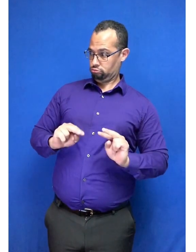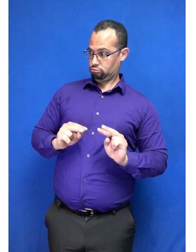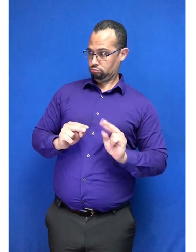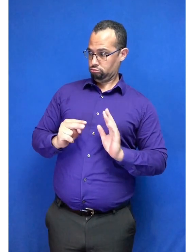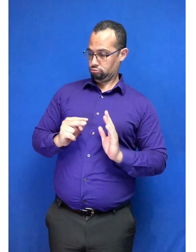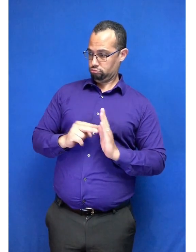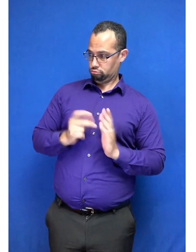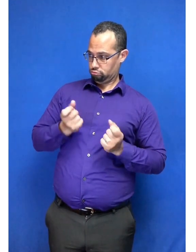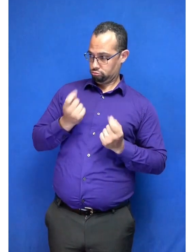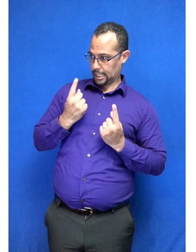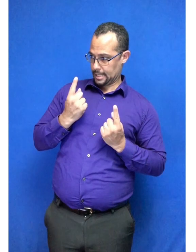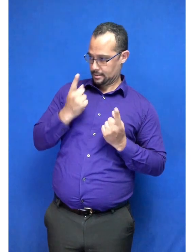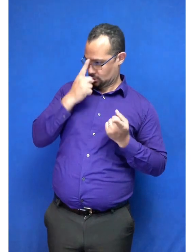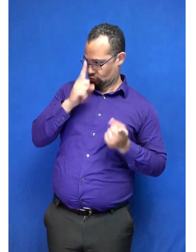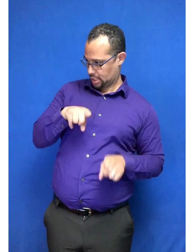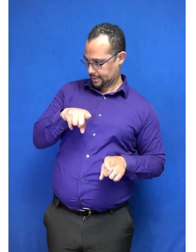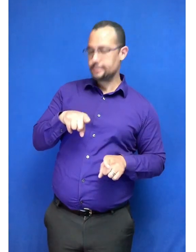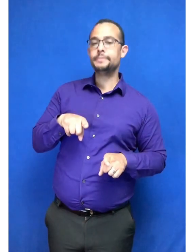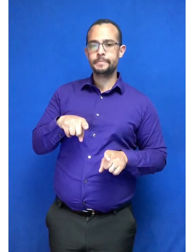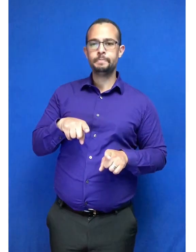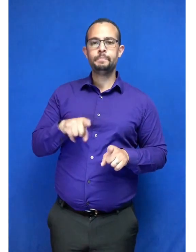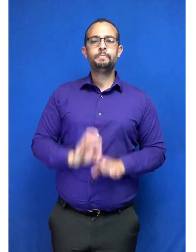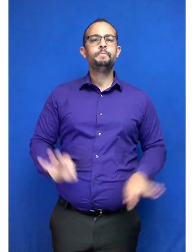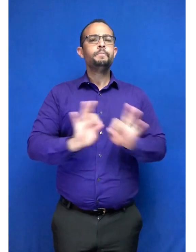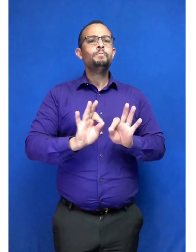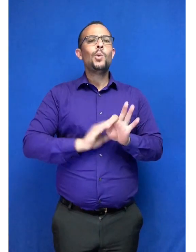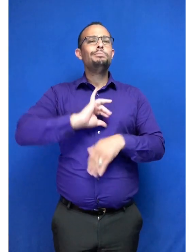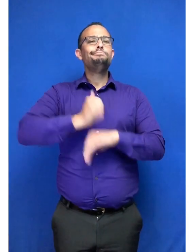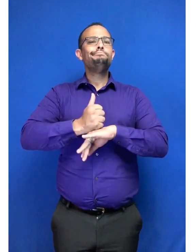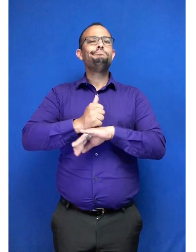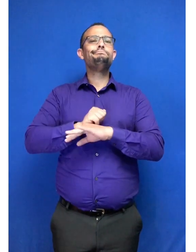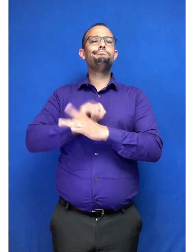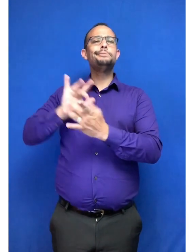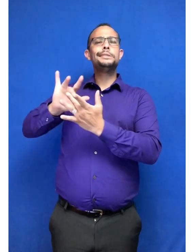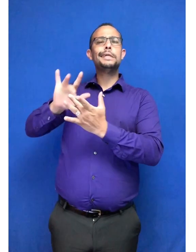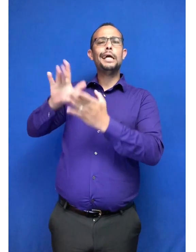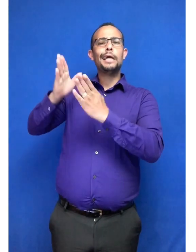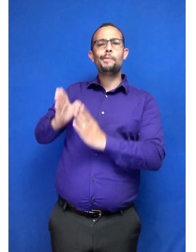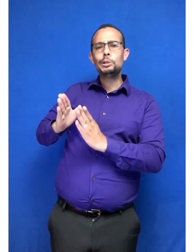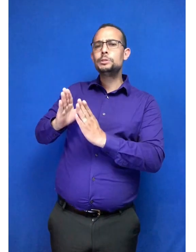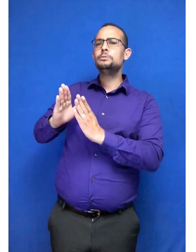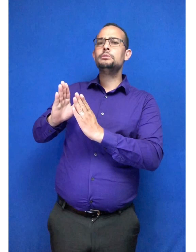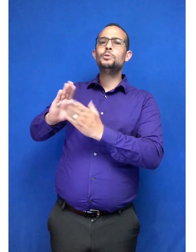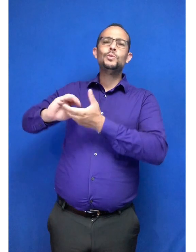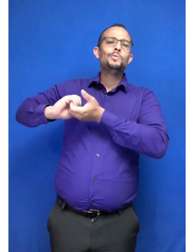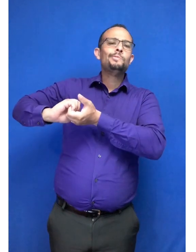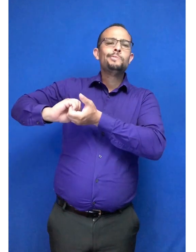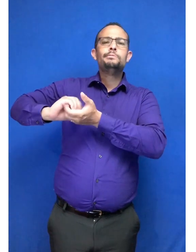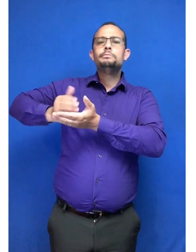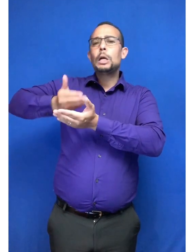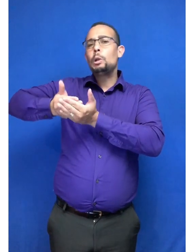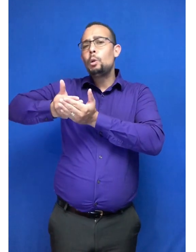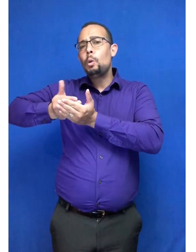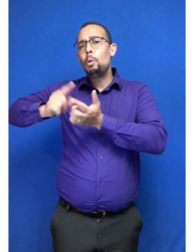It's important to set up a family contact with a family member or